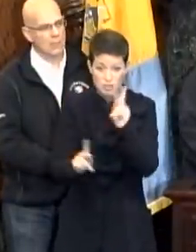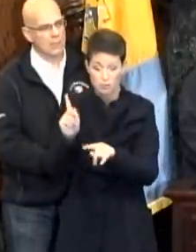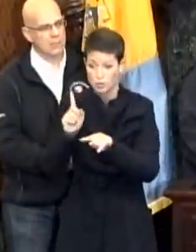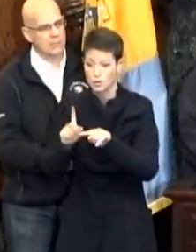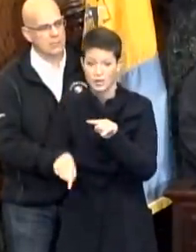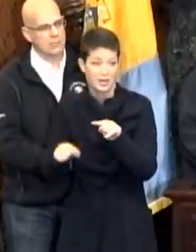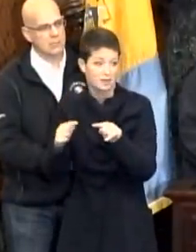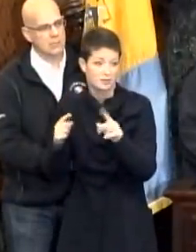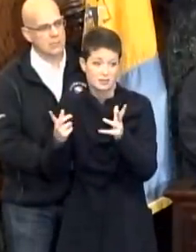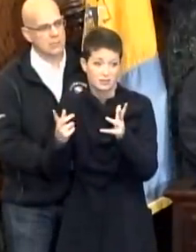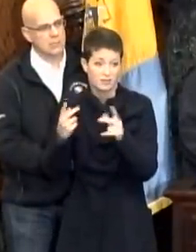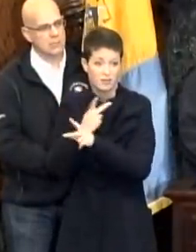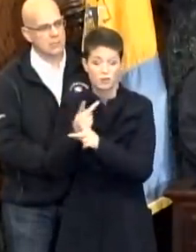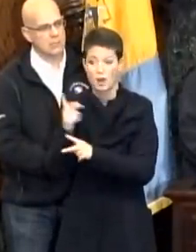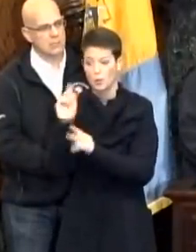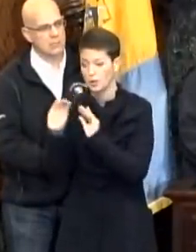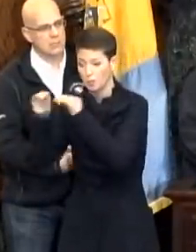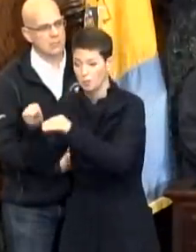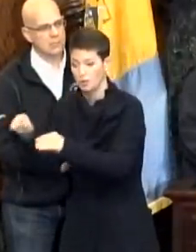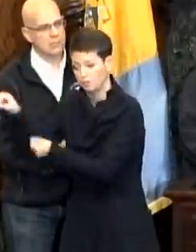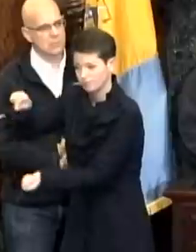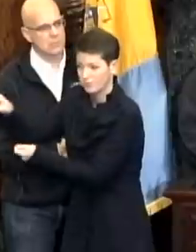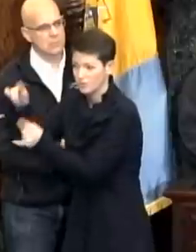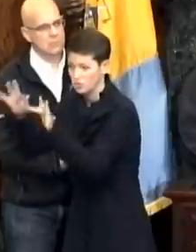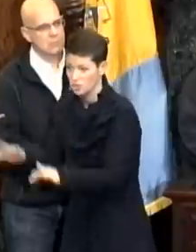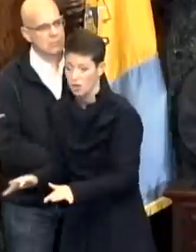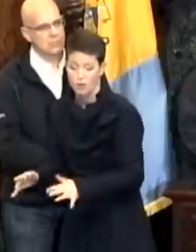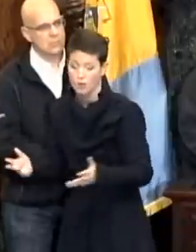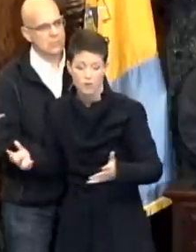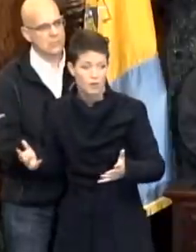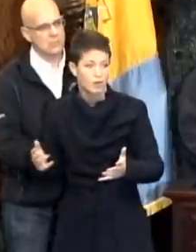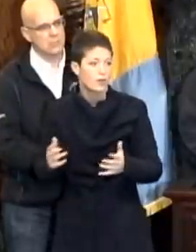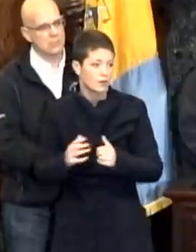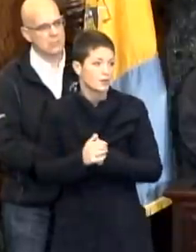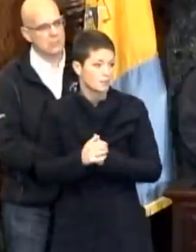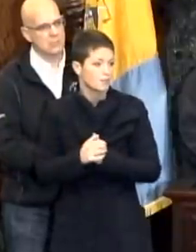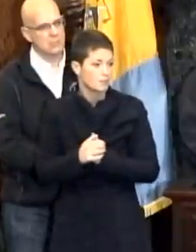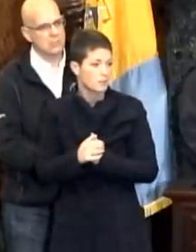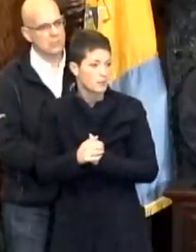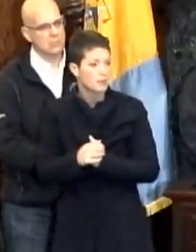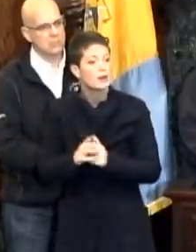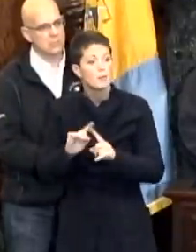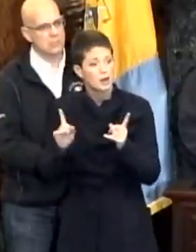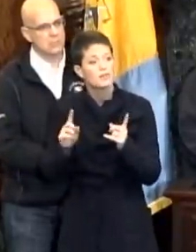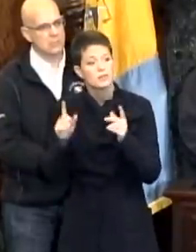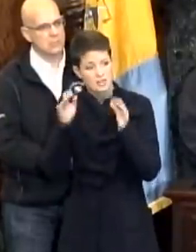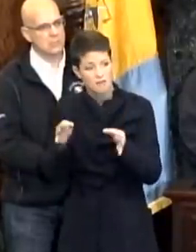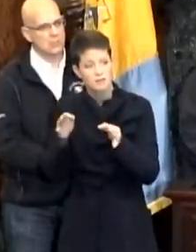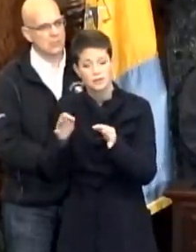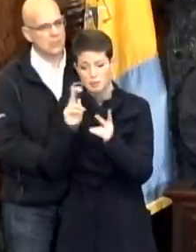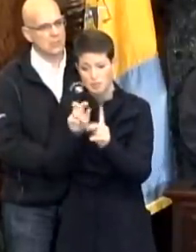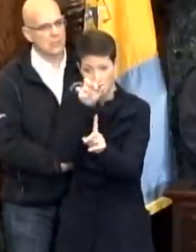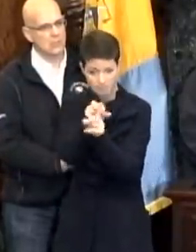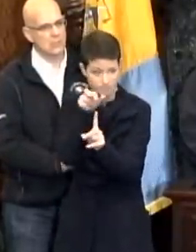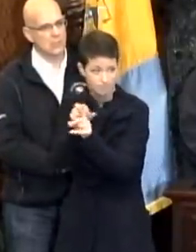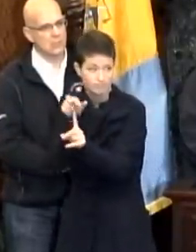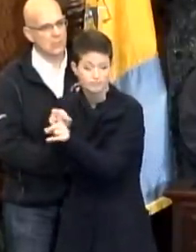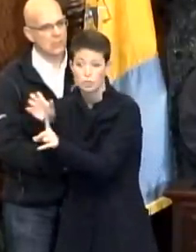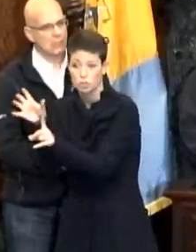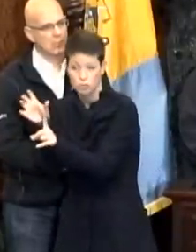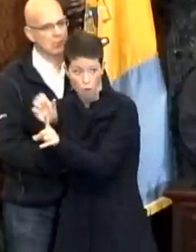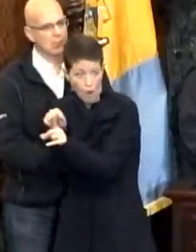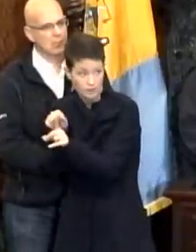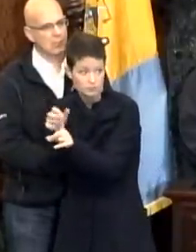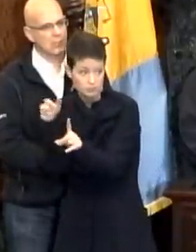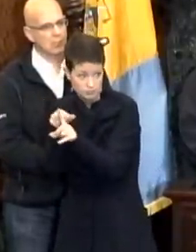out where else to put the snow other than right in the street where the plows have just come through. But there have been some people fined, and we can get